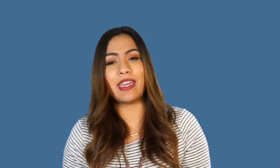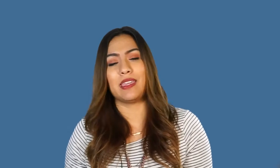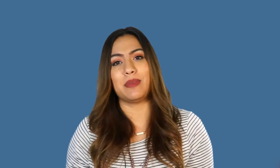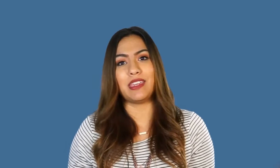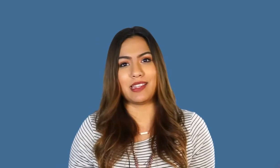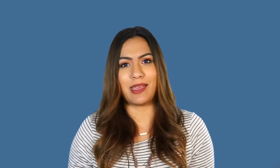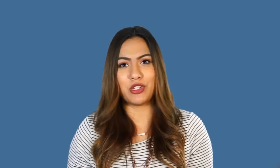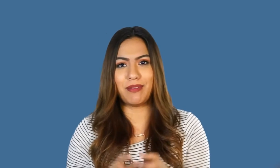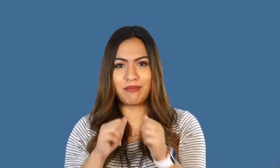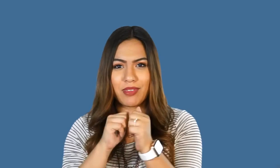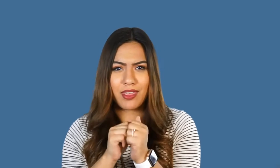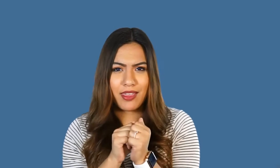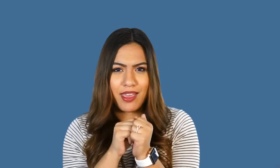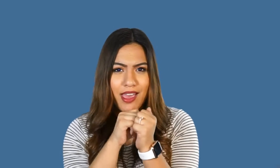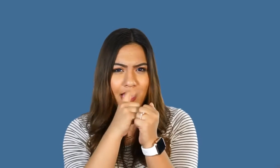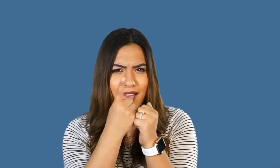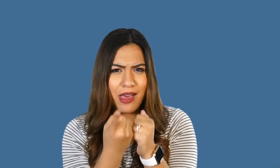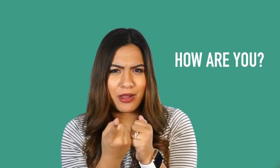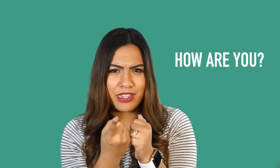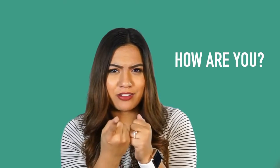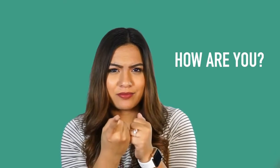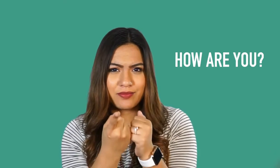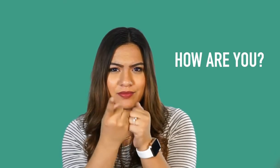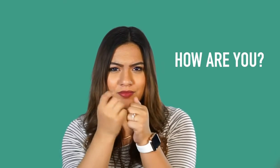it can be an exception. How are you?